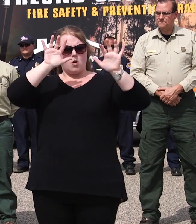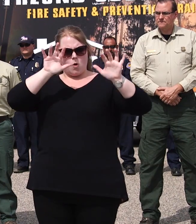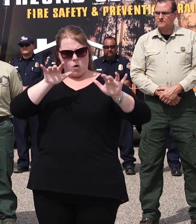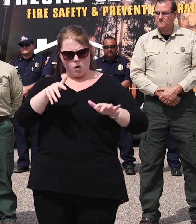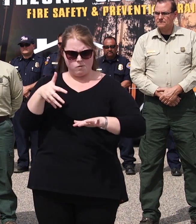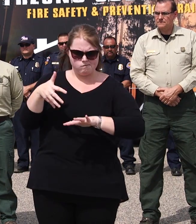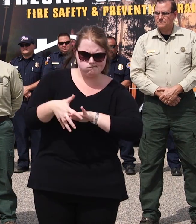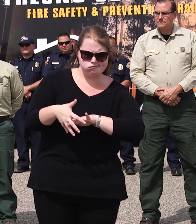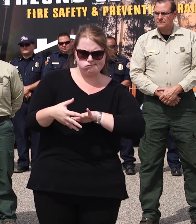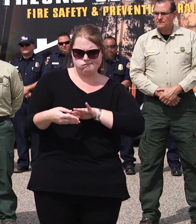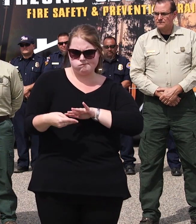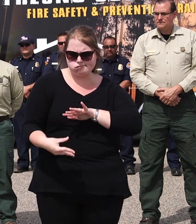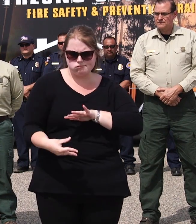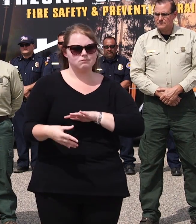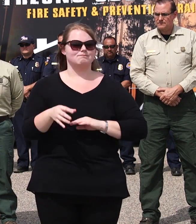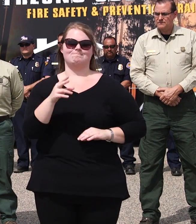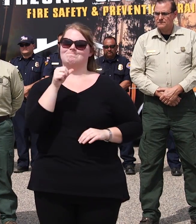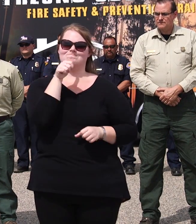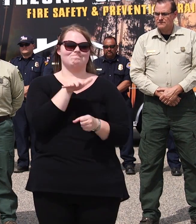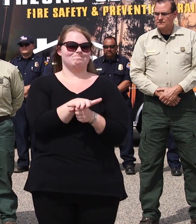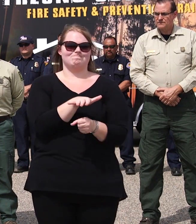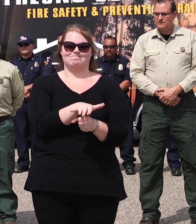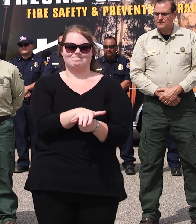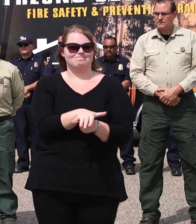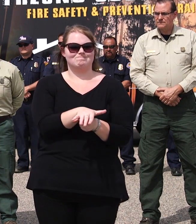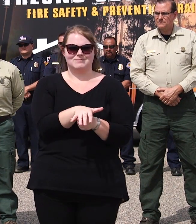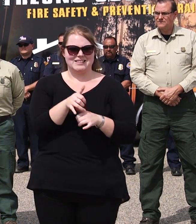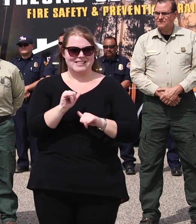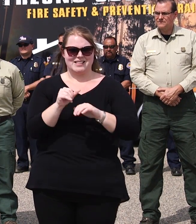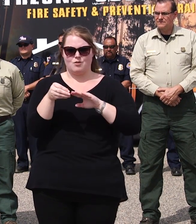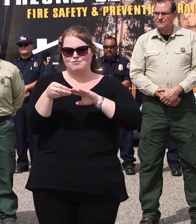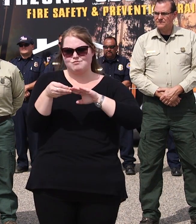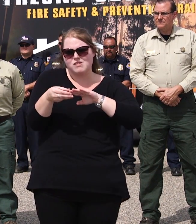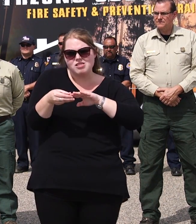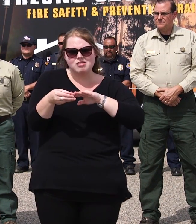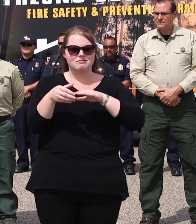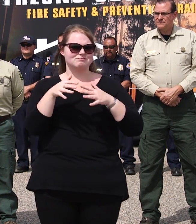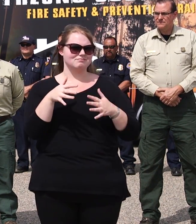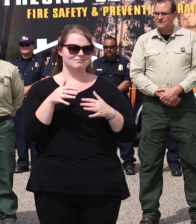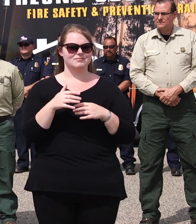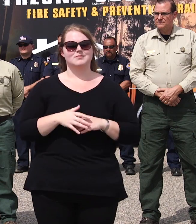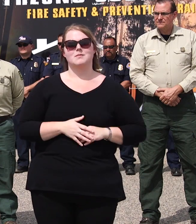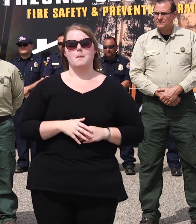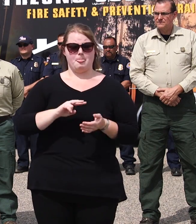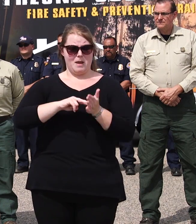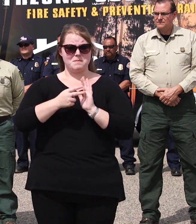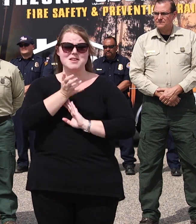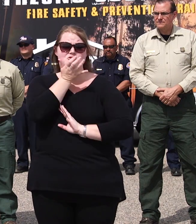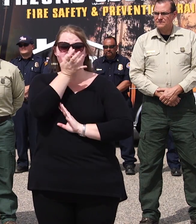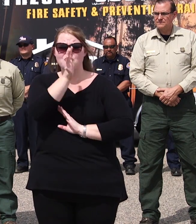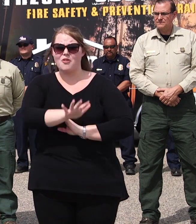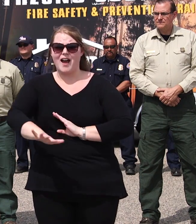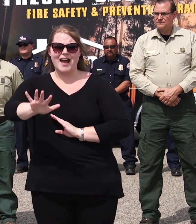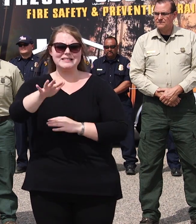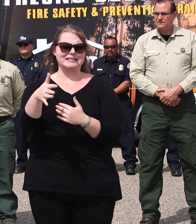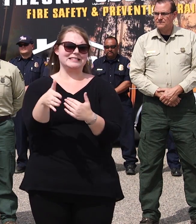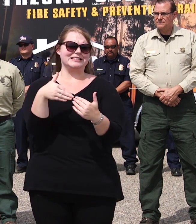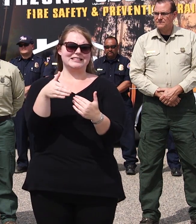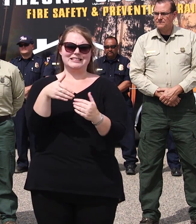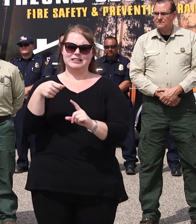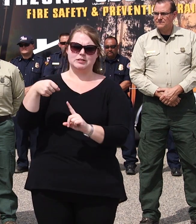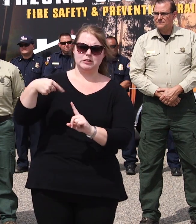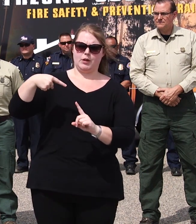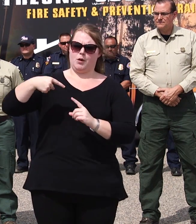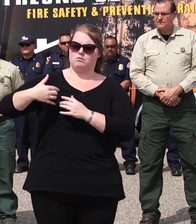large fuels to the core. And so what that means is this grass can easily light